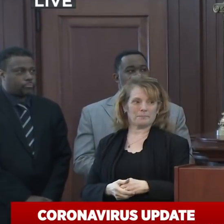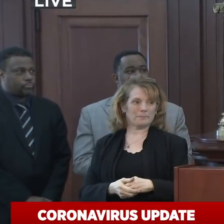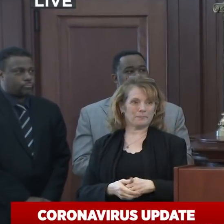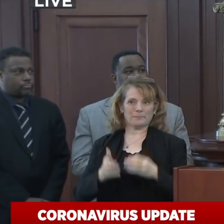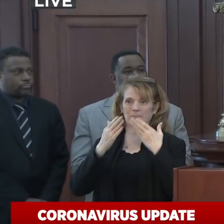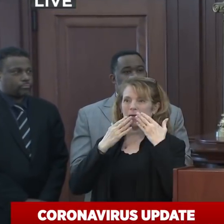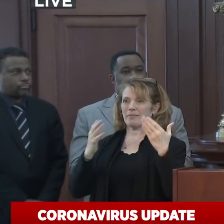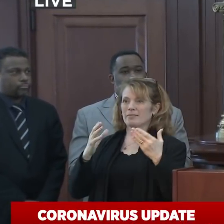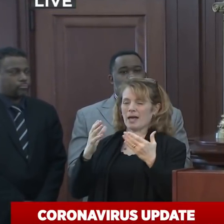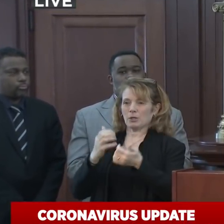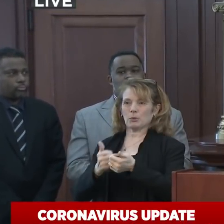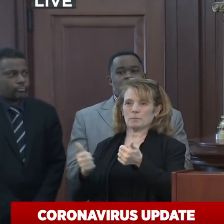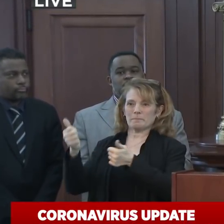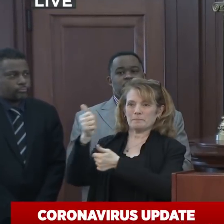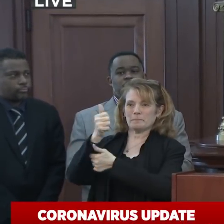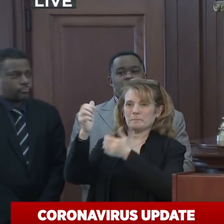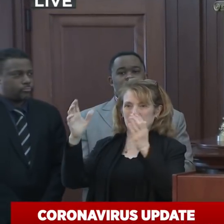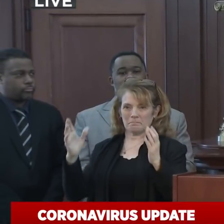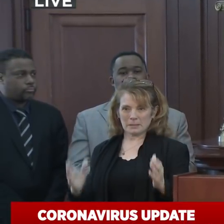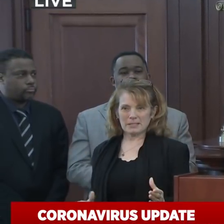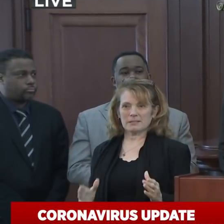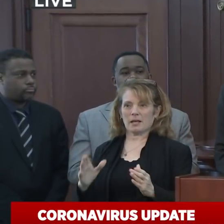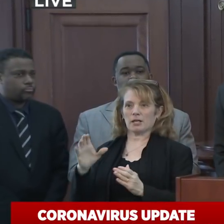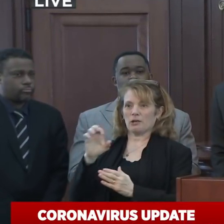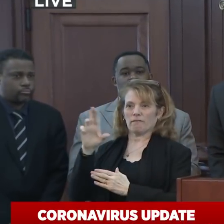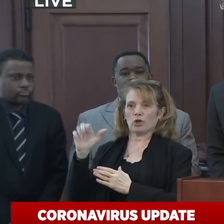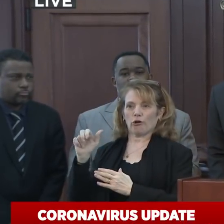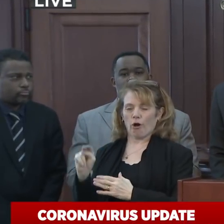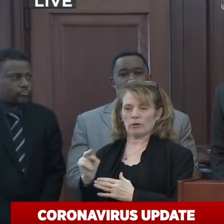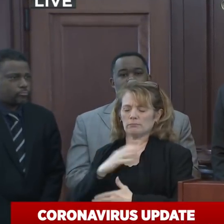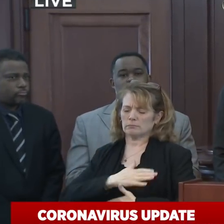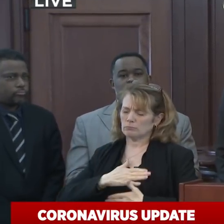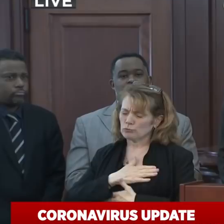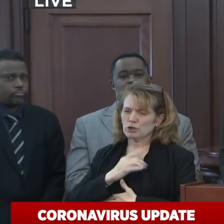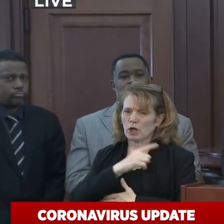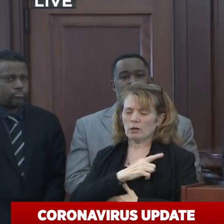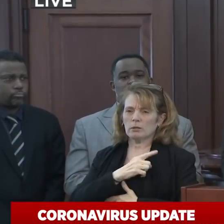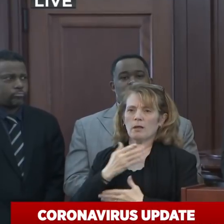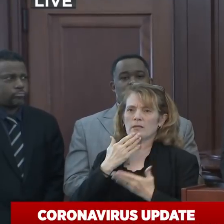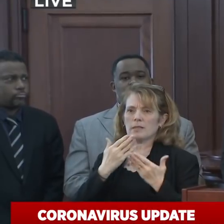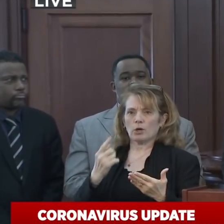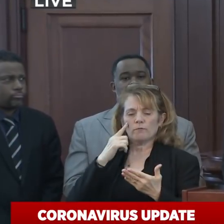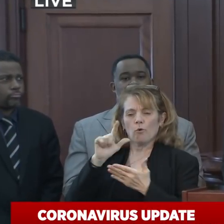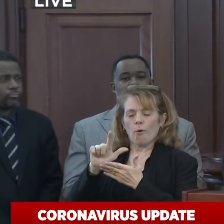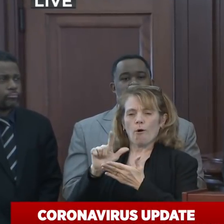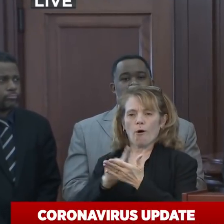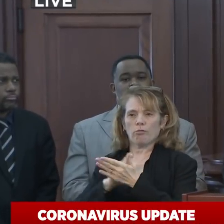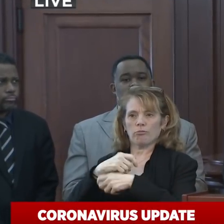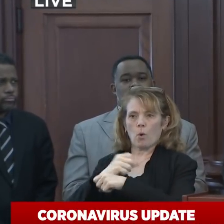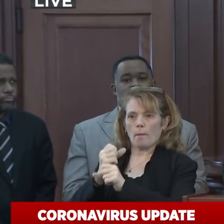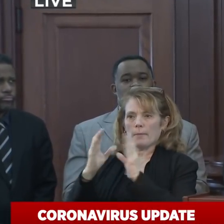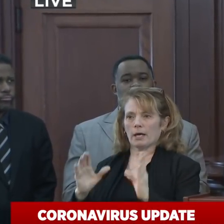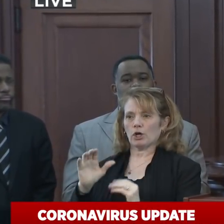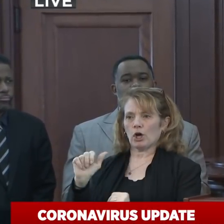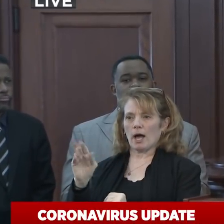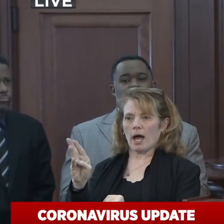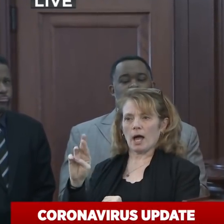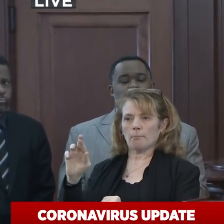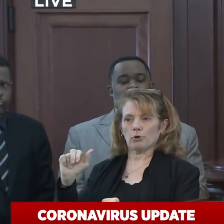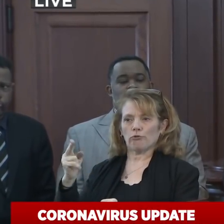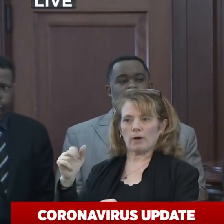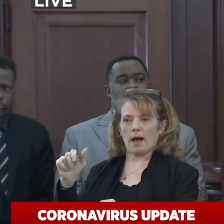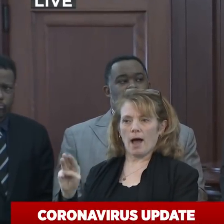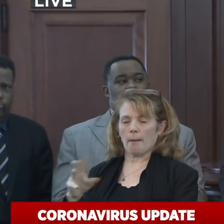Thank you, County Executive. We really appreciate you, and to Legislator Abrahams and to my fellow clergy who are assembled